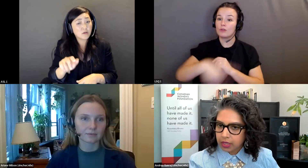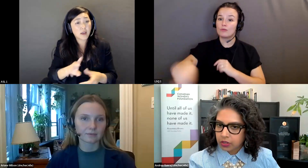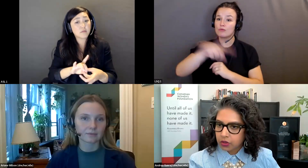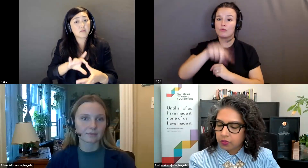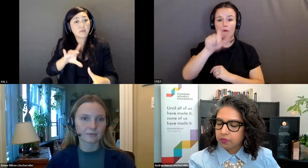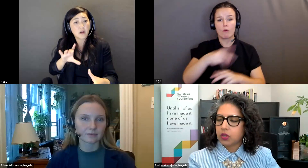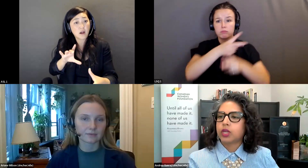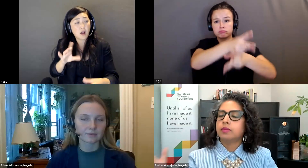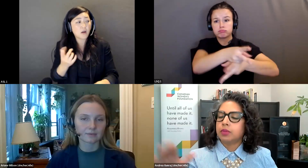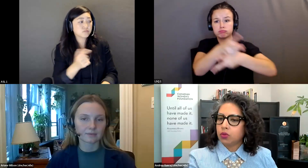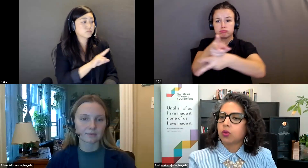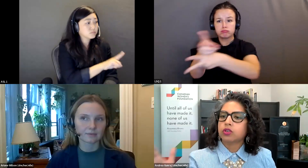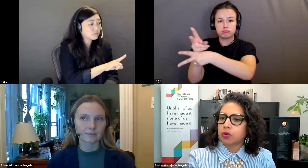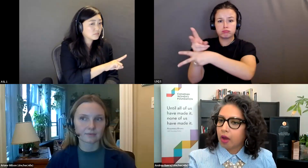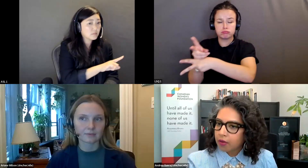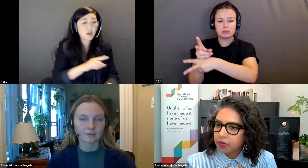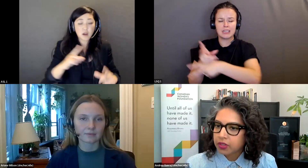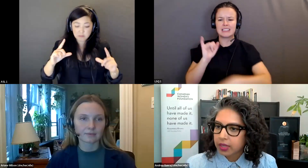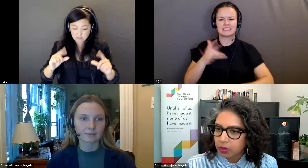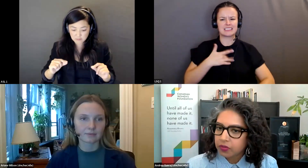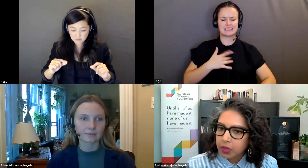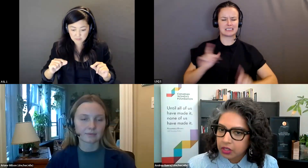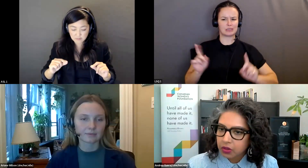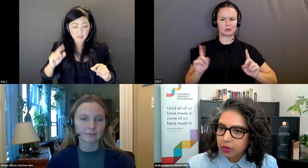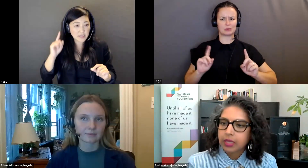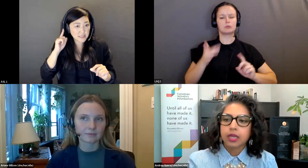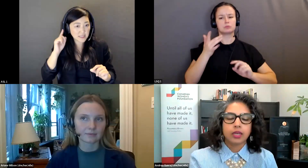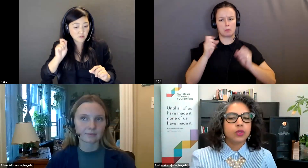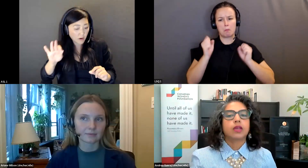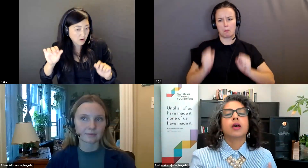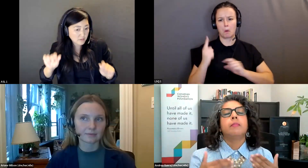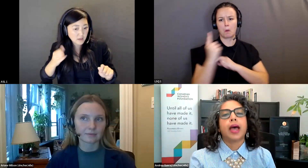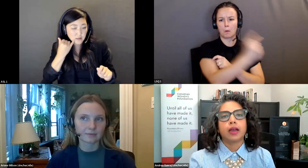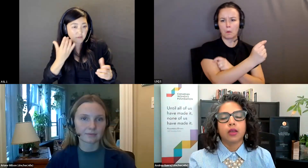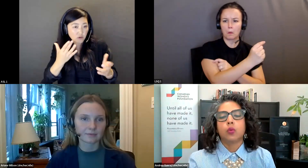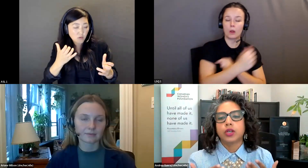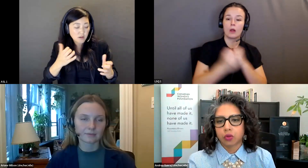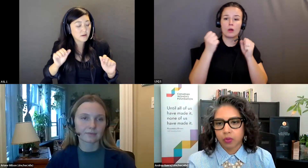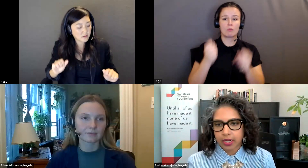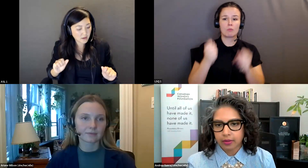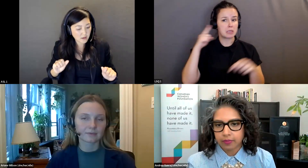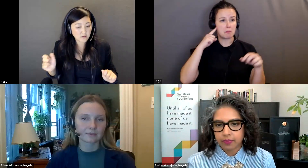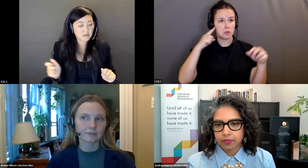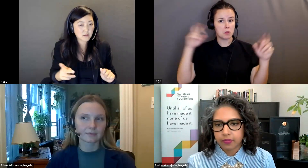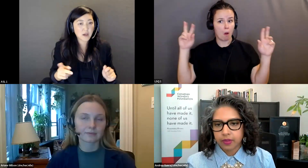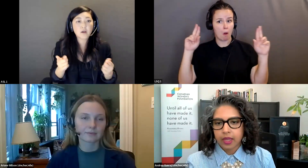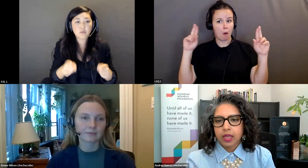screen if you need to. You can mute or turn off the sound if you need to, and you can come back when you're